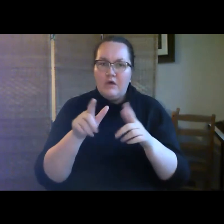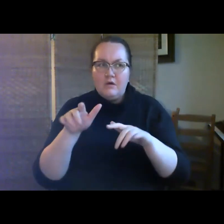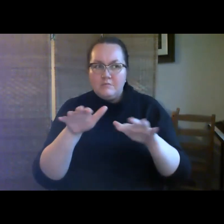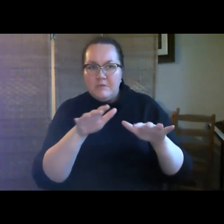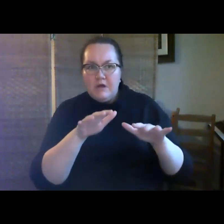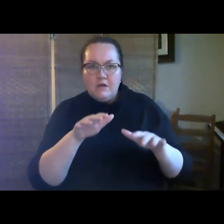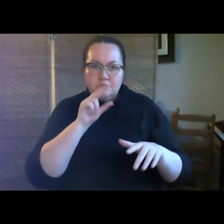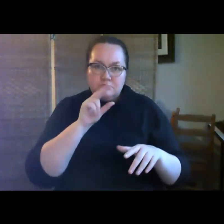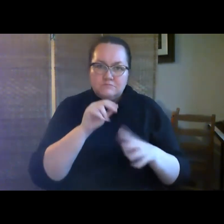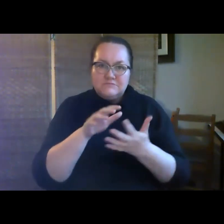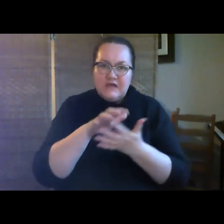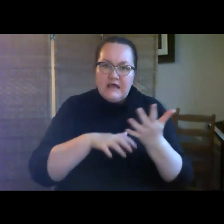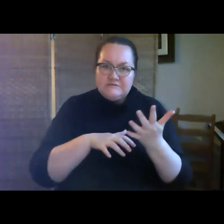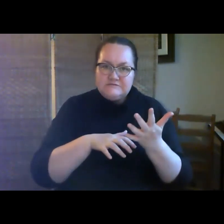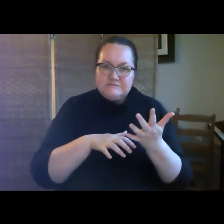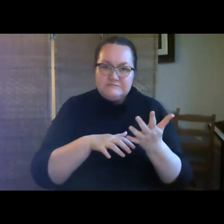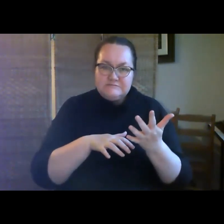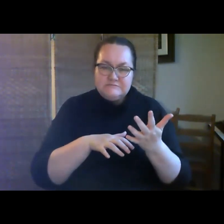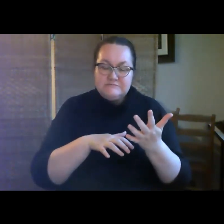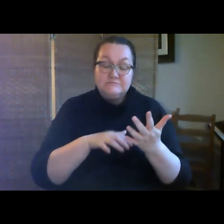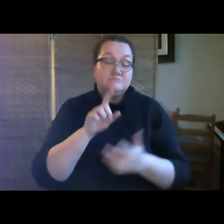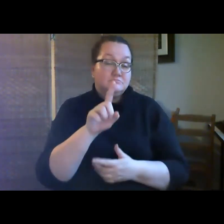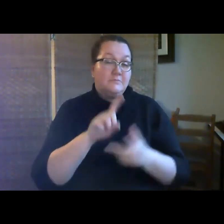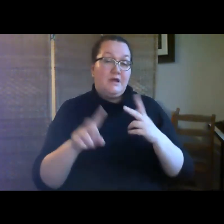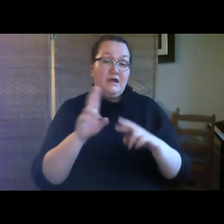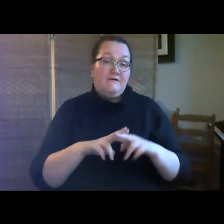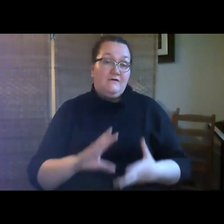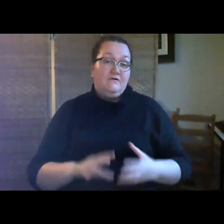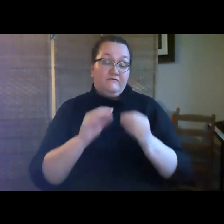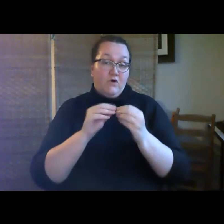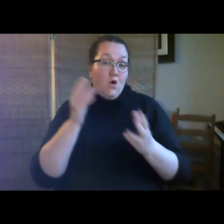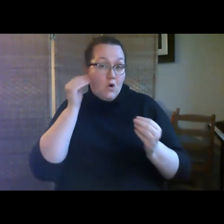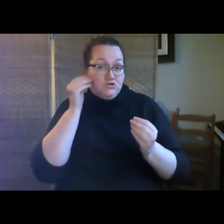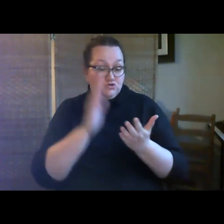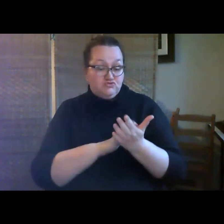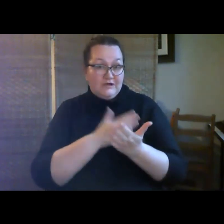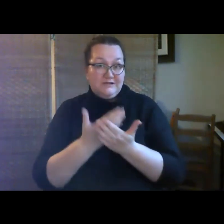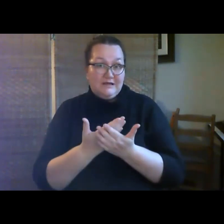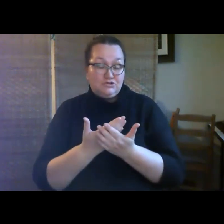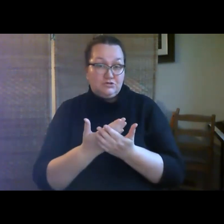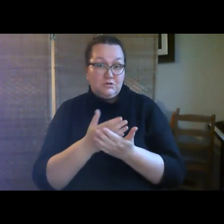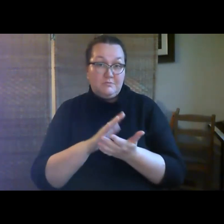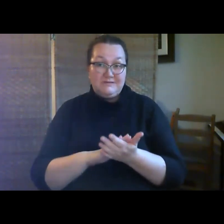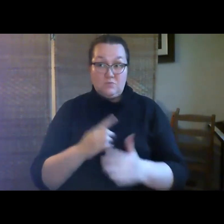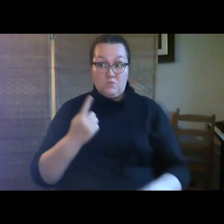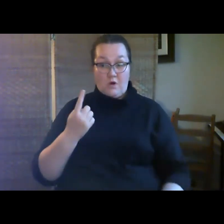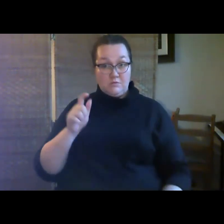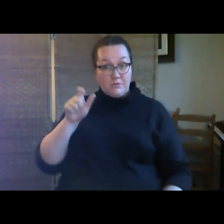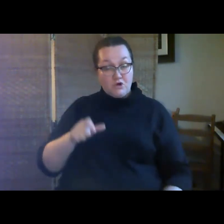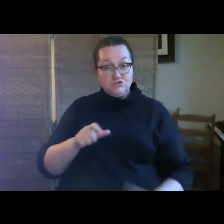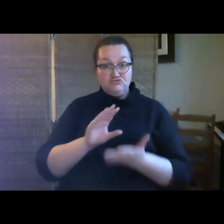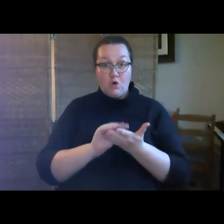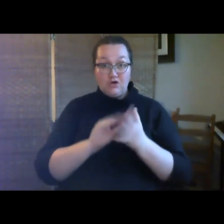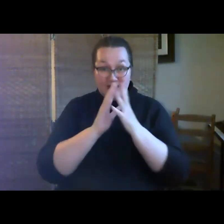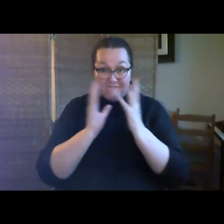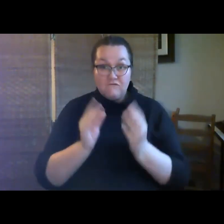If we create audio translation of all the text in the show, would it be just one person speaking it all?